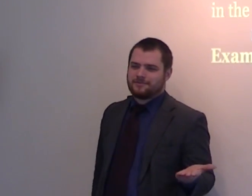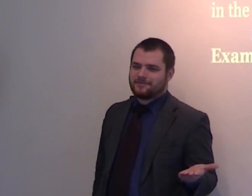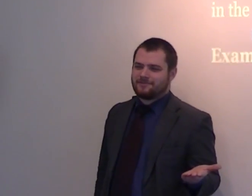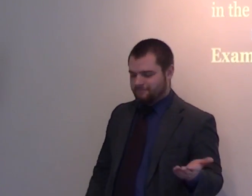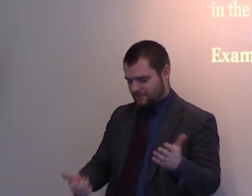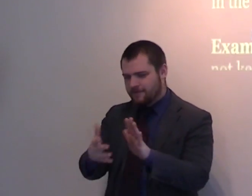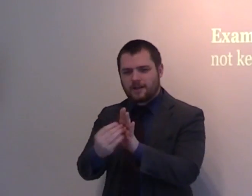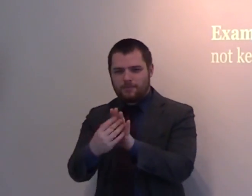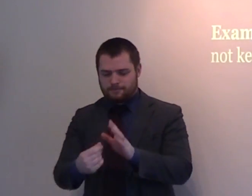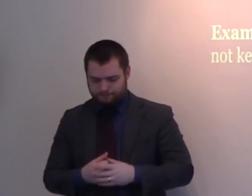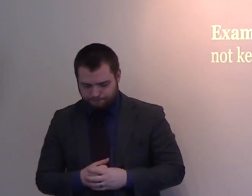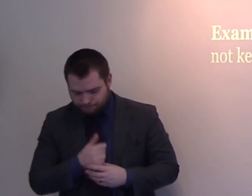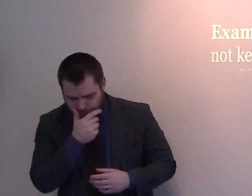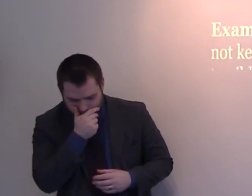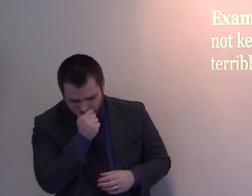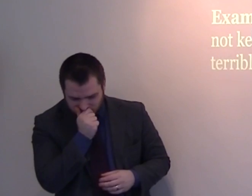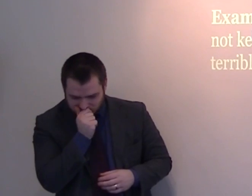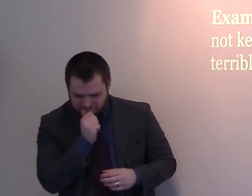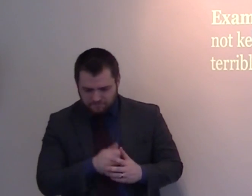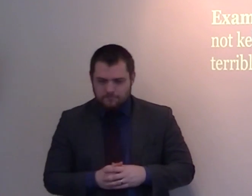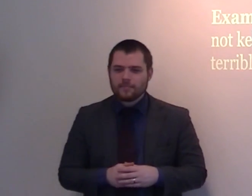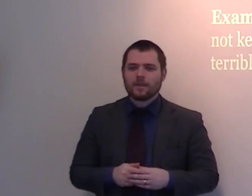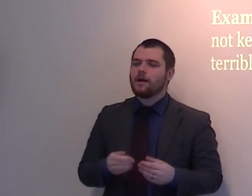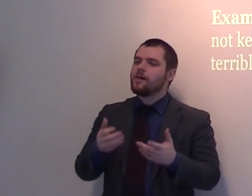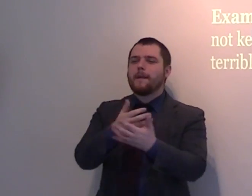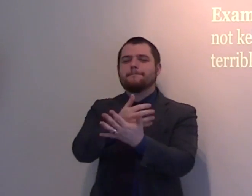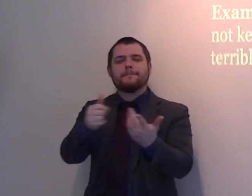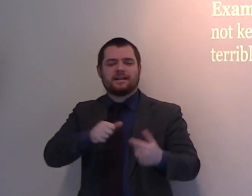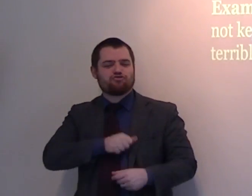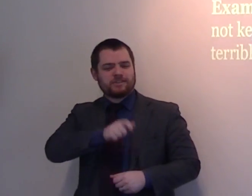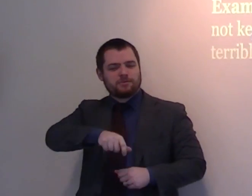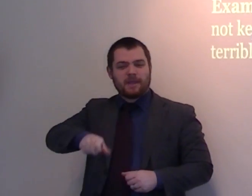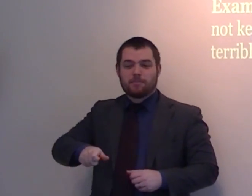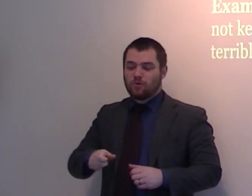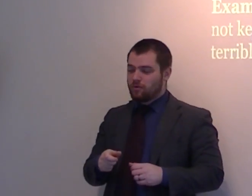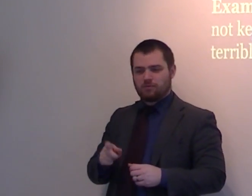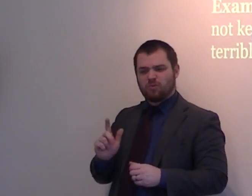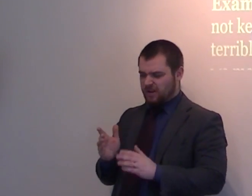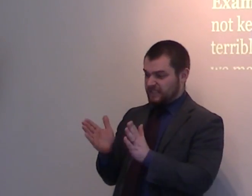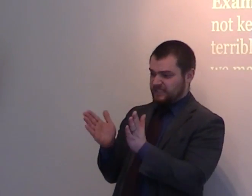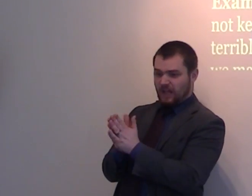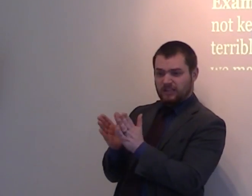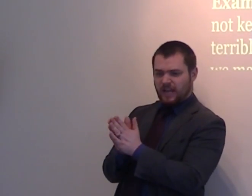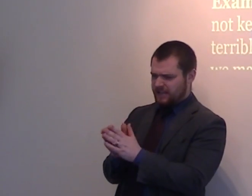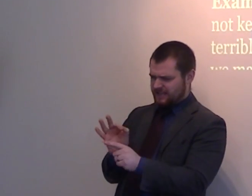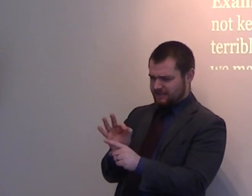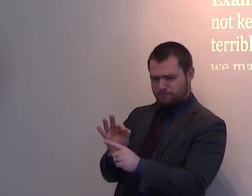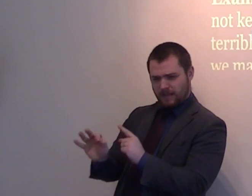Example. Many Christian people do not keep Sunday, a holy day.